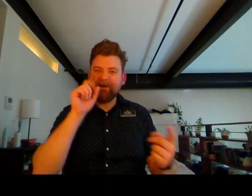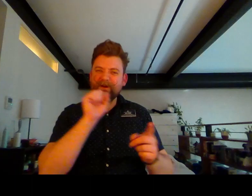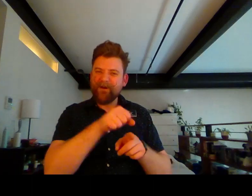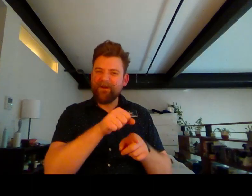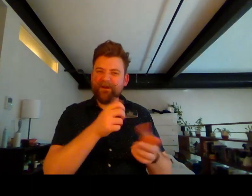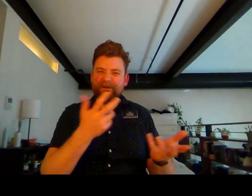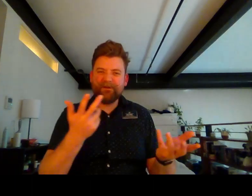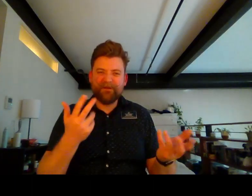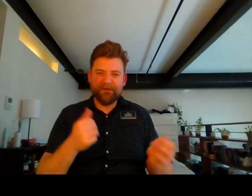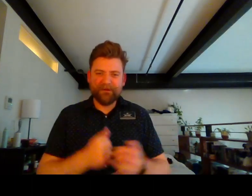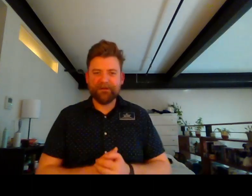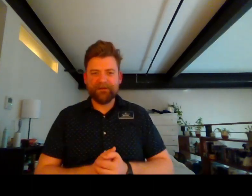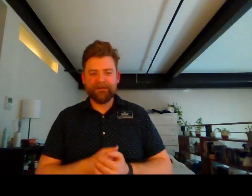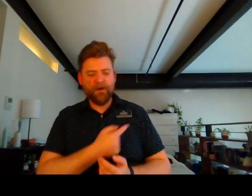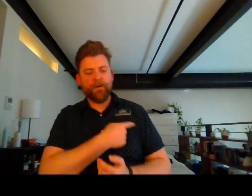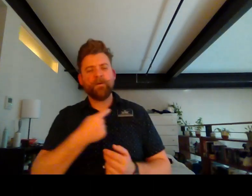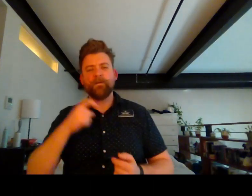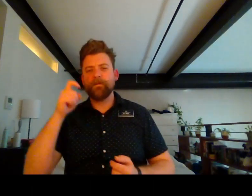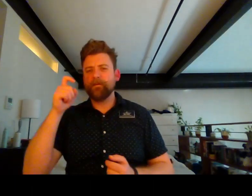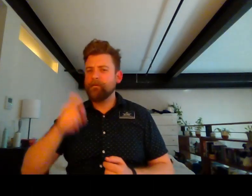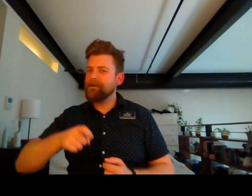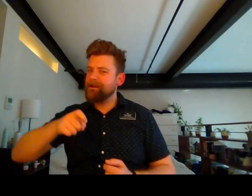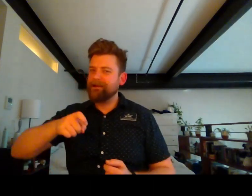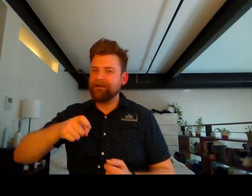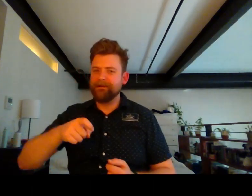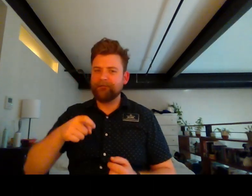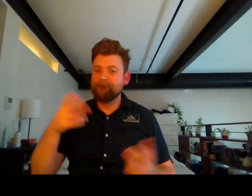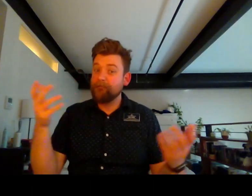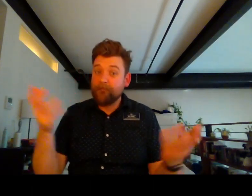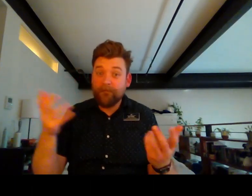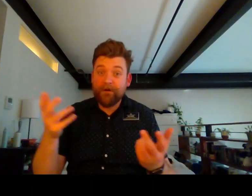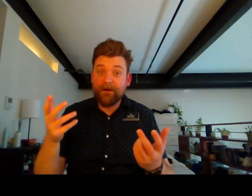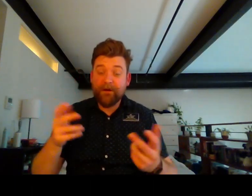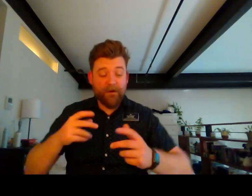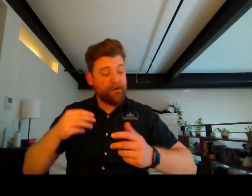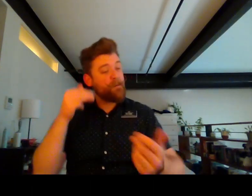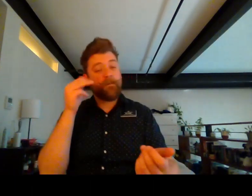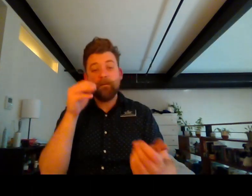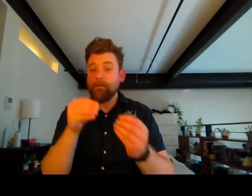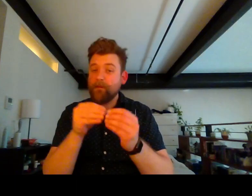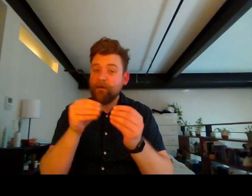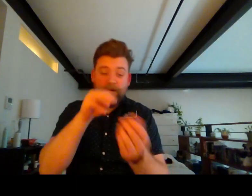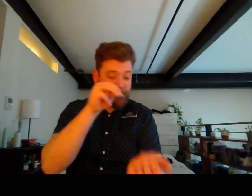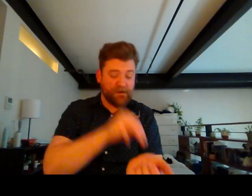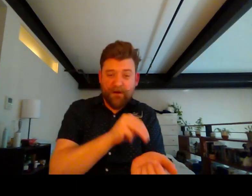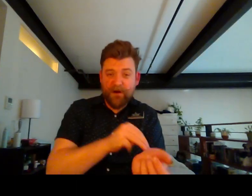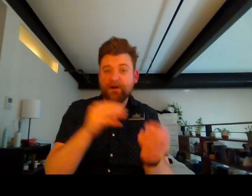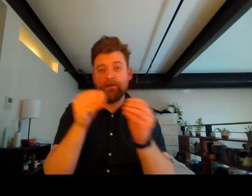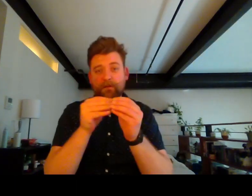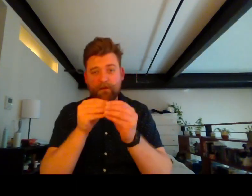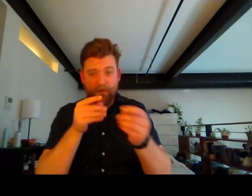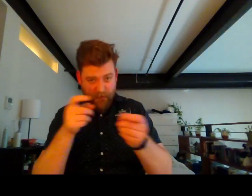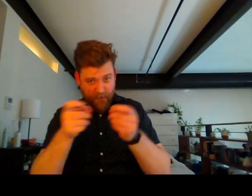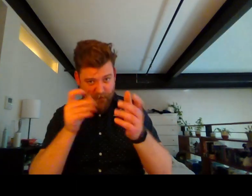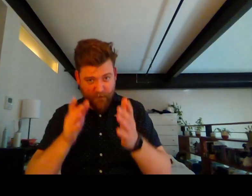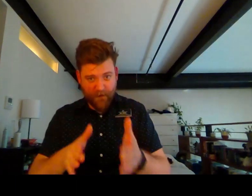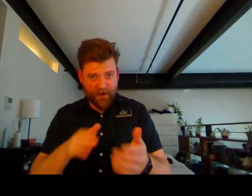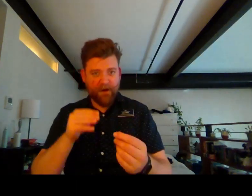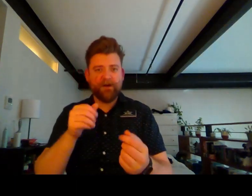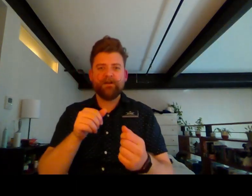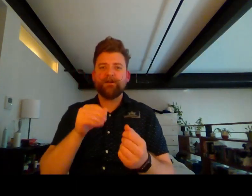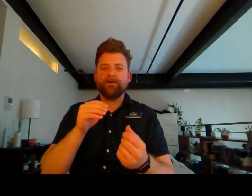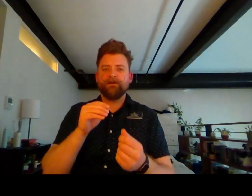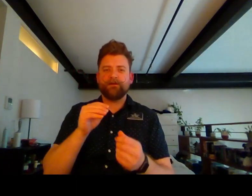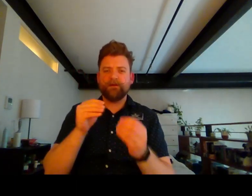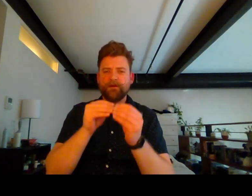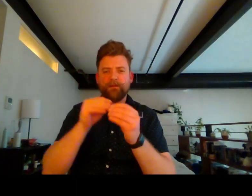doctors. I dream that no more of God's children will go hungry or suffer dark, dreary